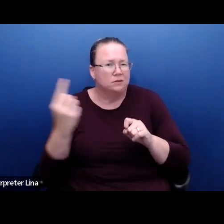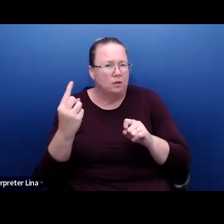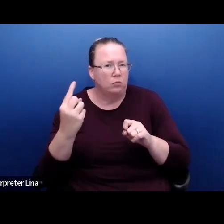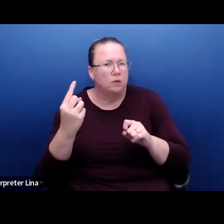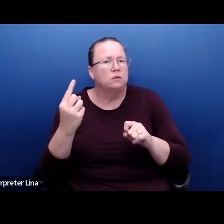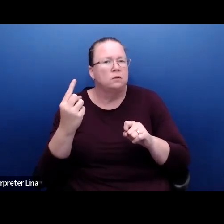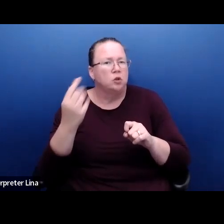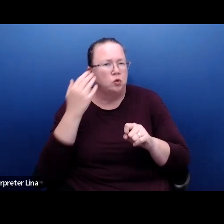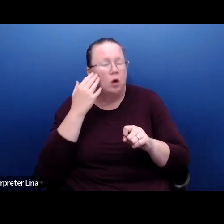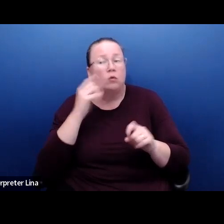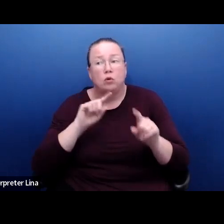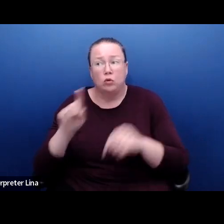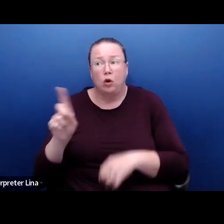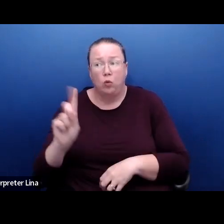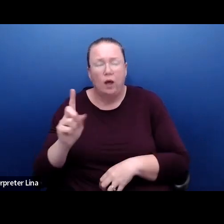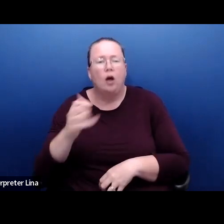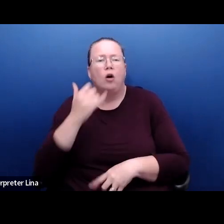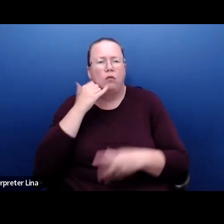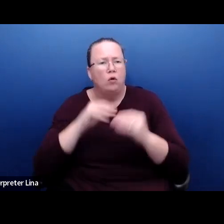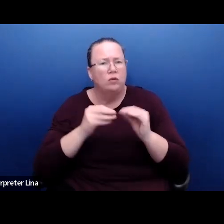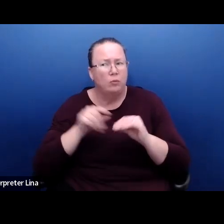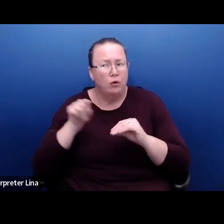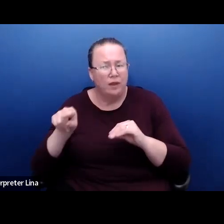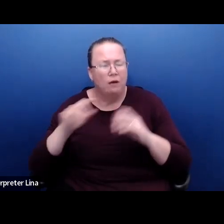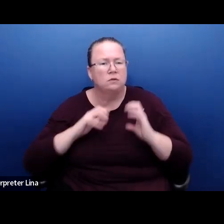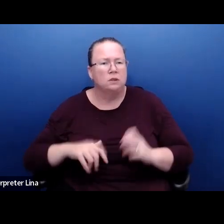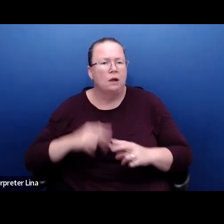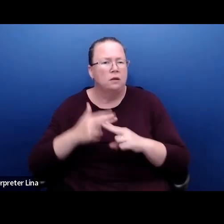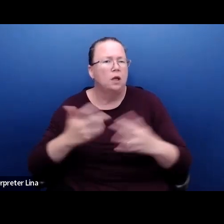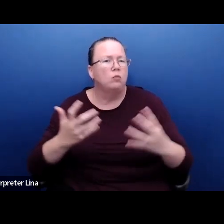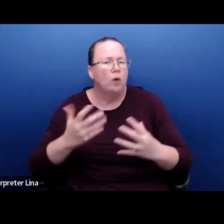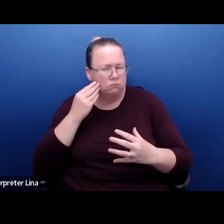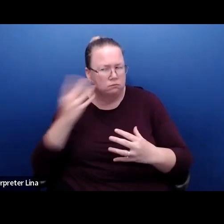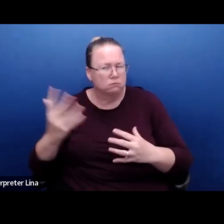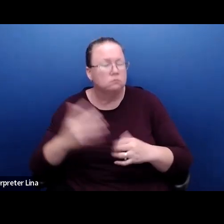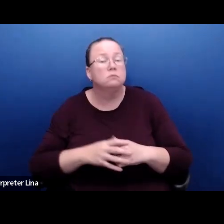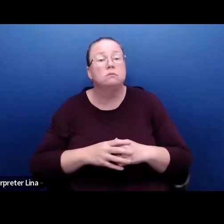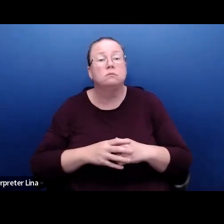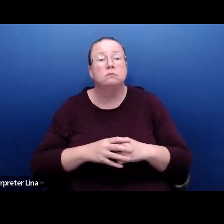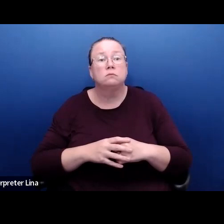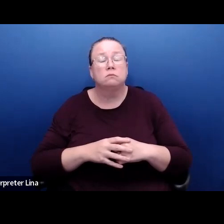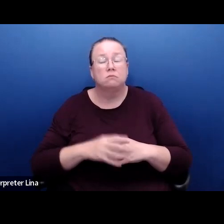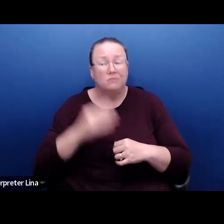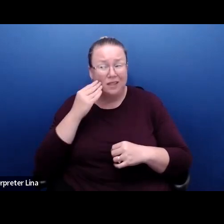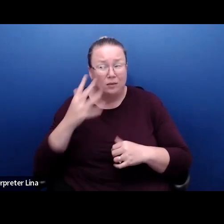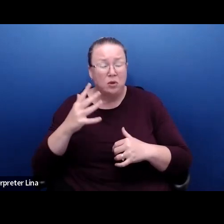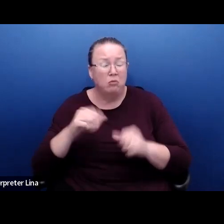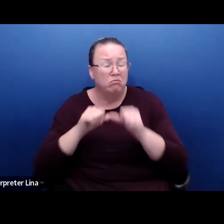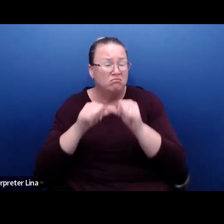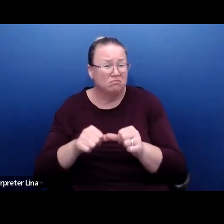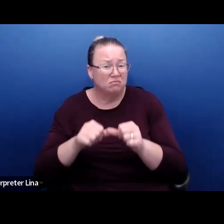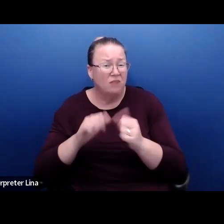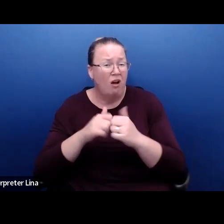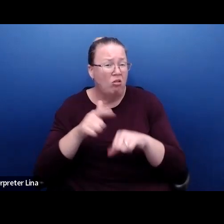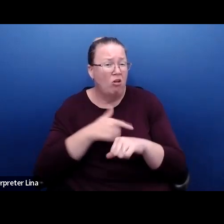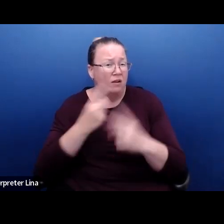know where you're going, what's the phone number there, and what's the client name. Communicate how long the visit might be. So